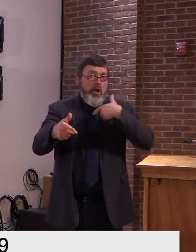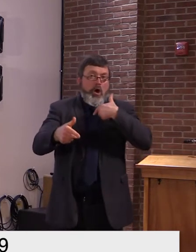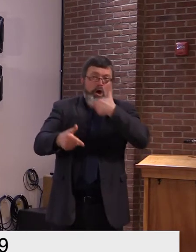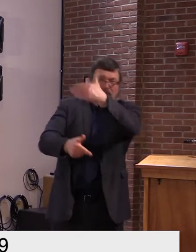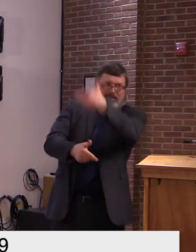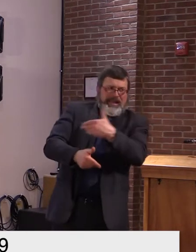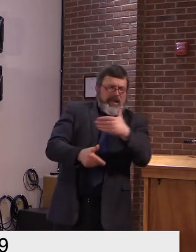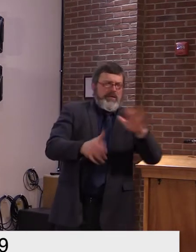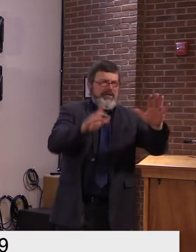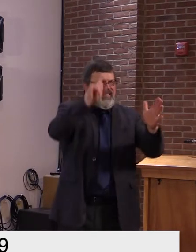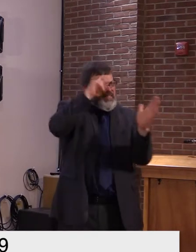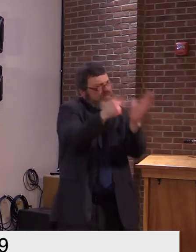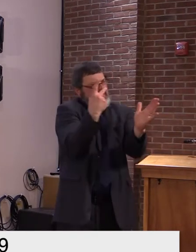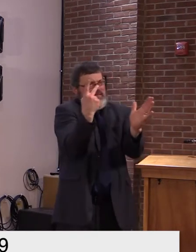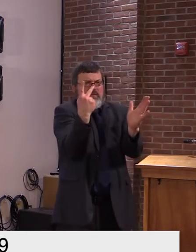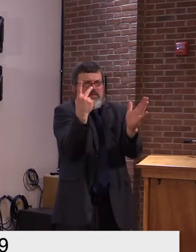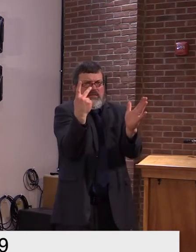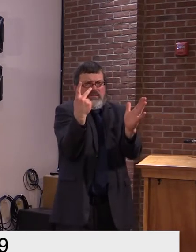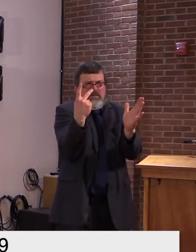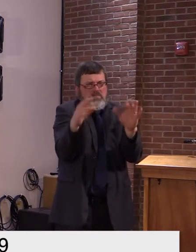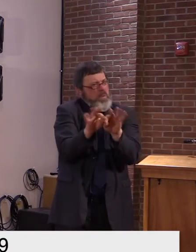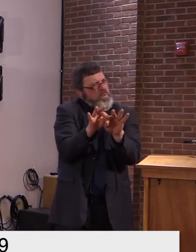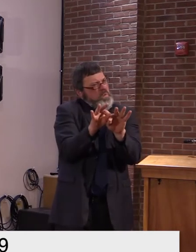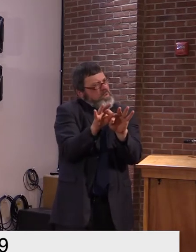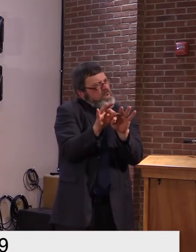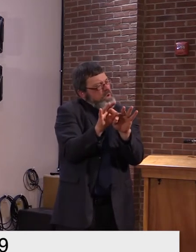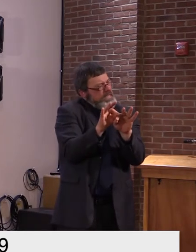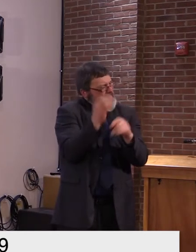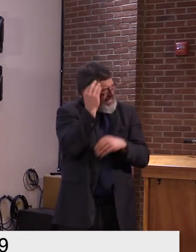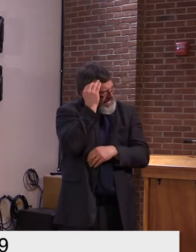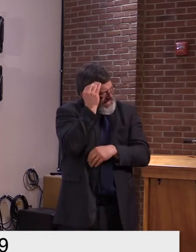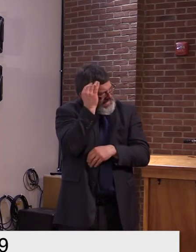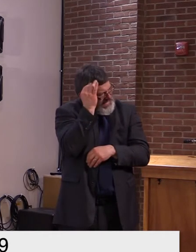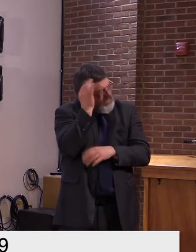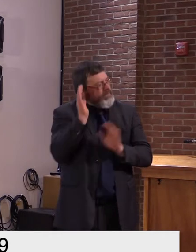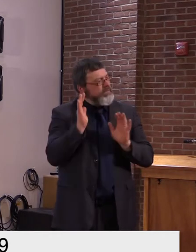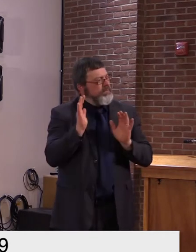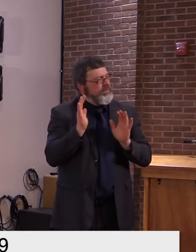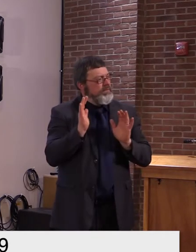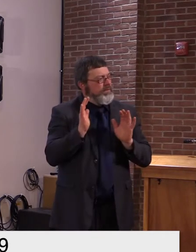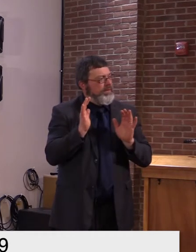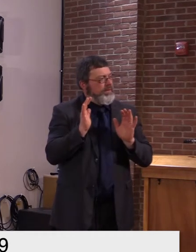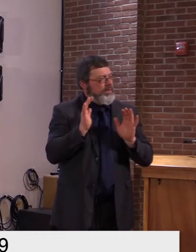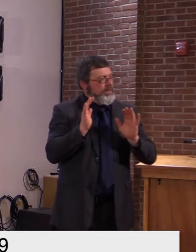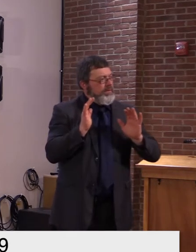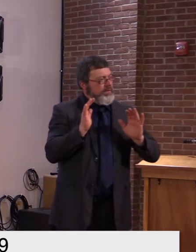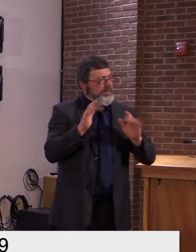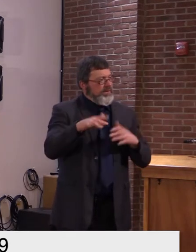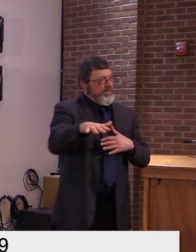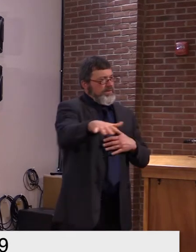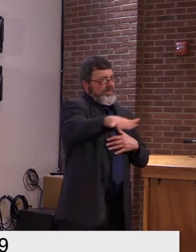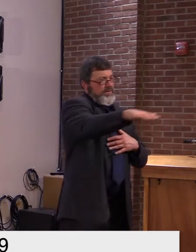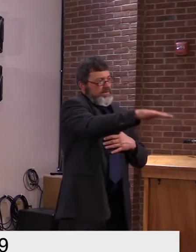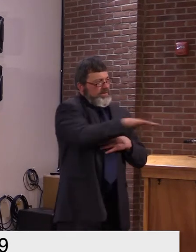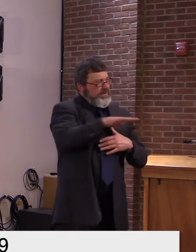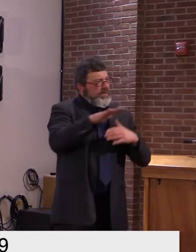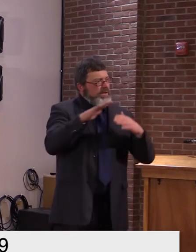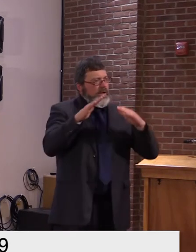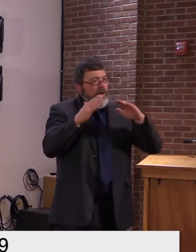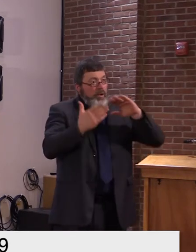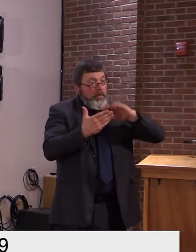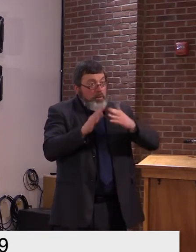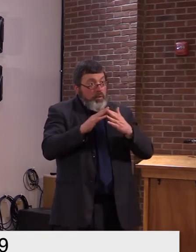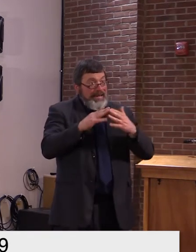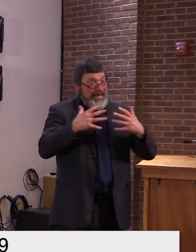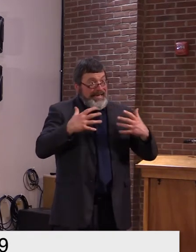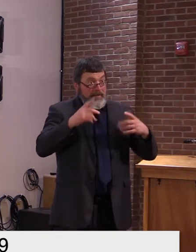love and can train in safely. Everyone's mental health benefits from such activities, and we want to encourage